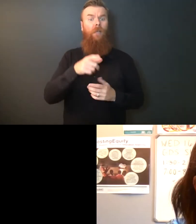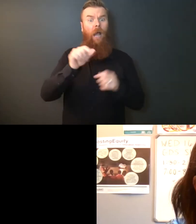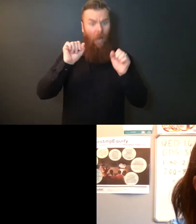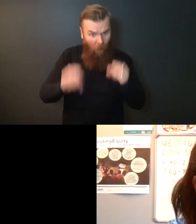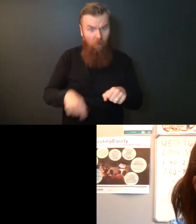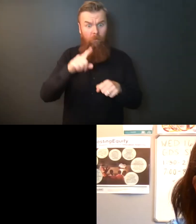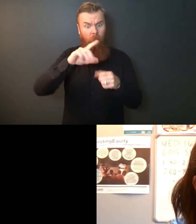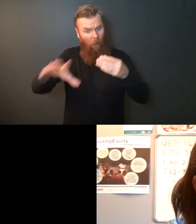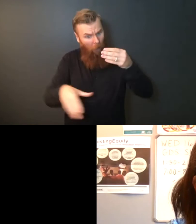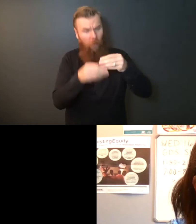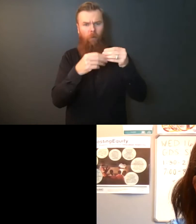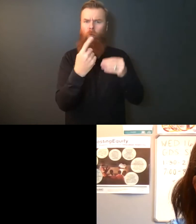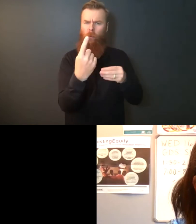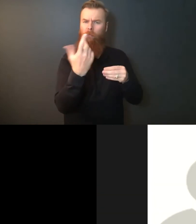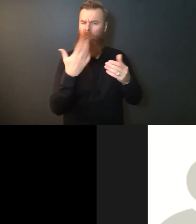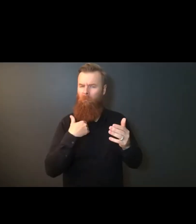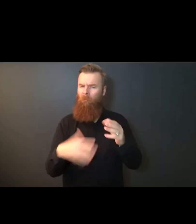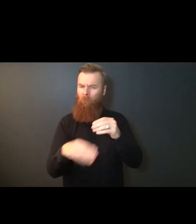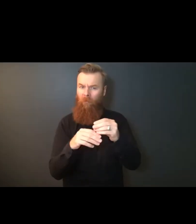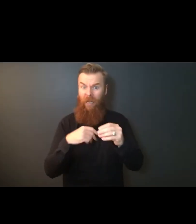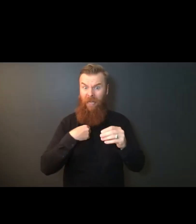really interesting comments in the chat as well.